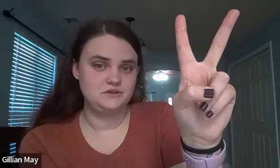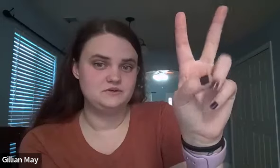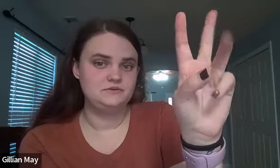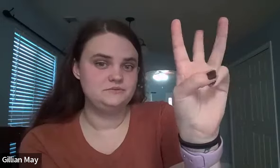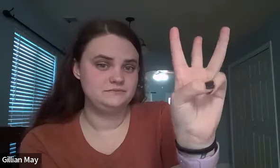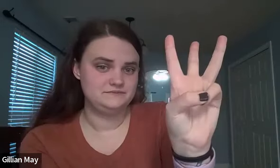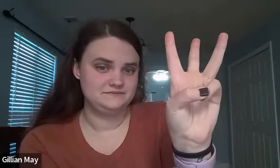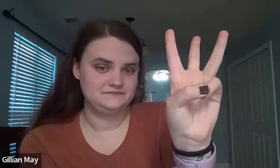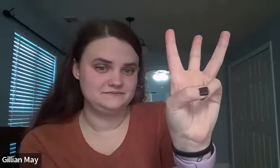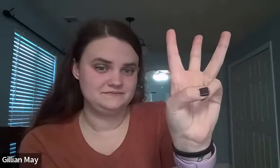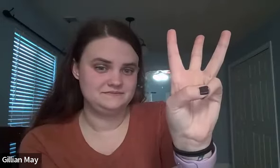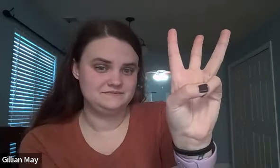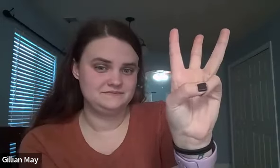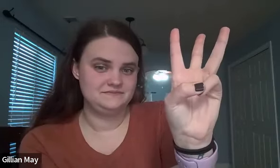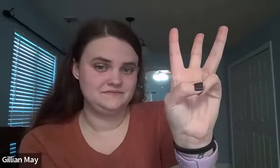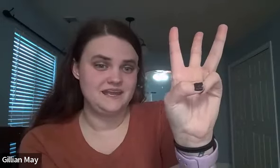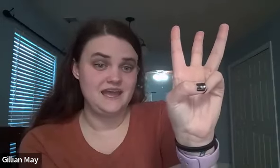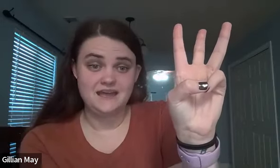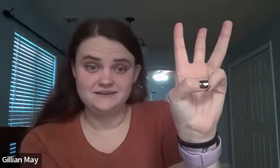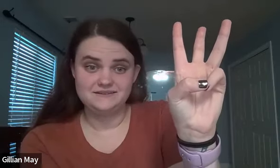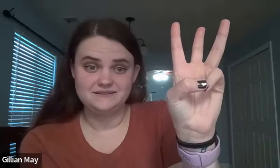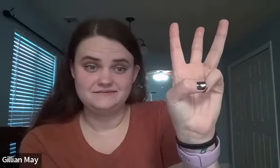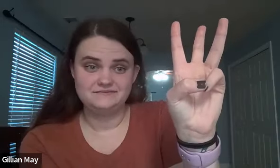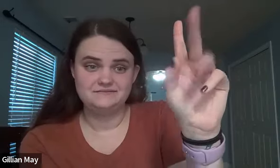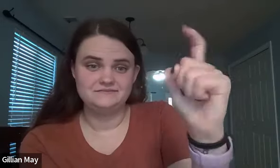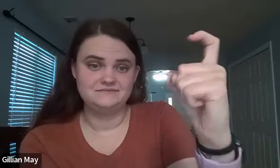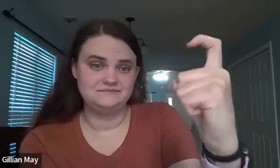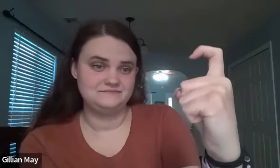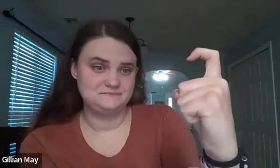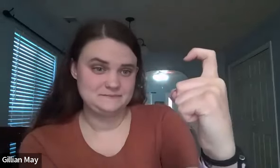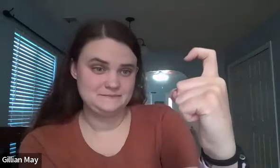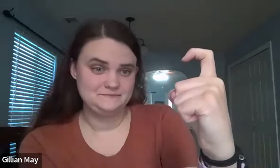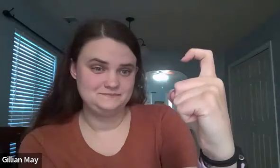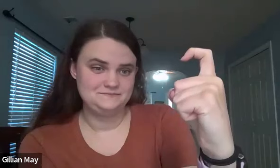W, X,